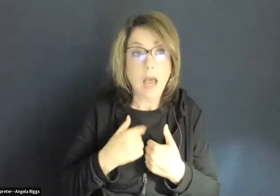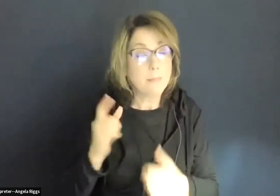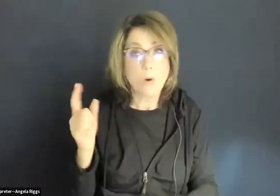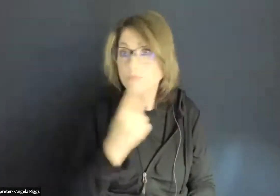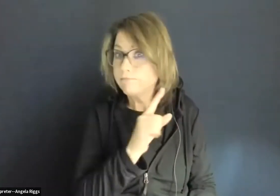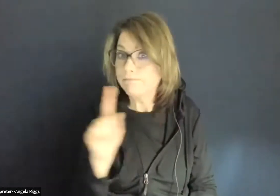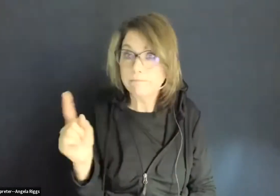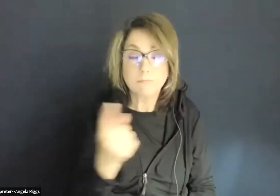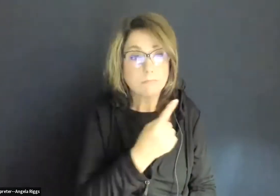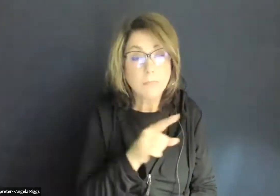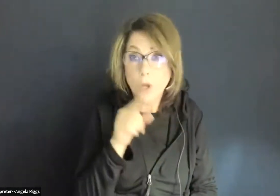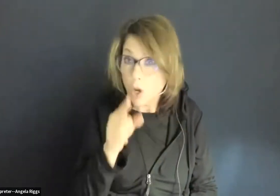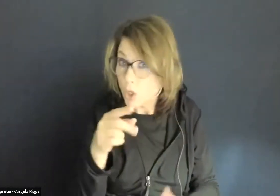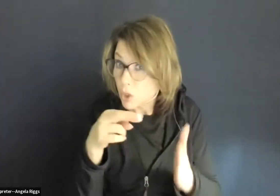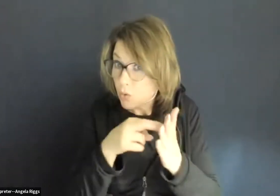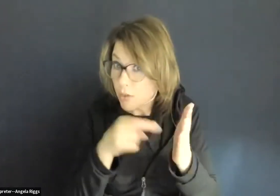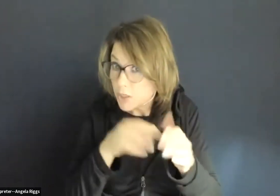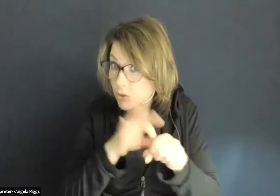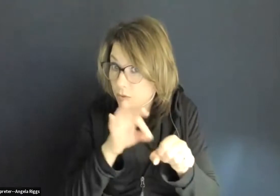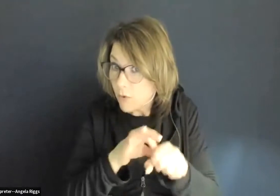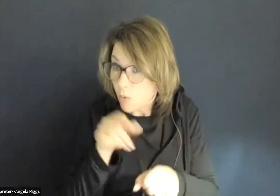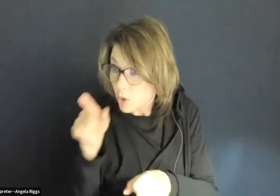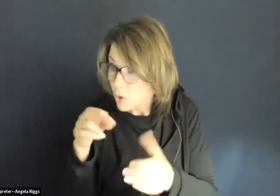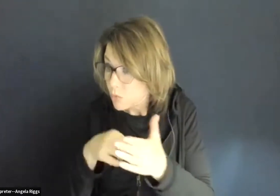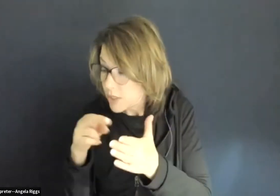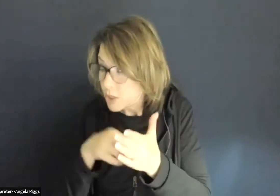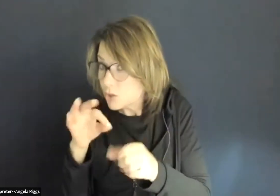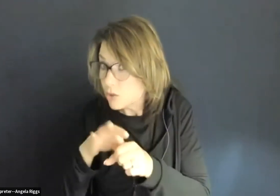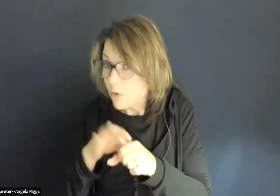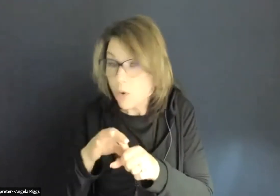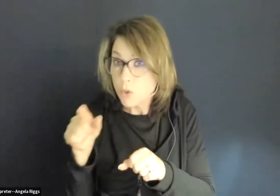saying, are you registered to vote? Have you moved